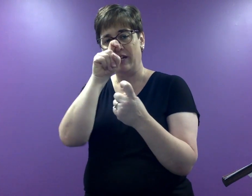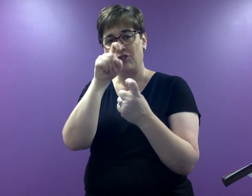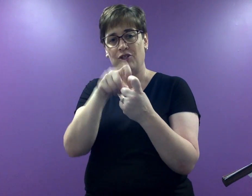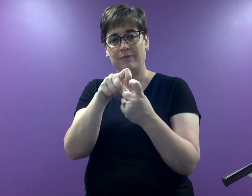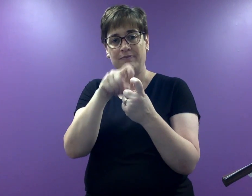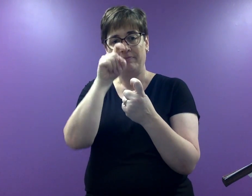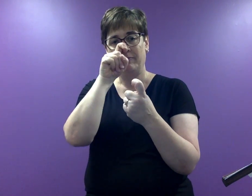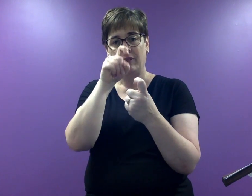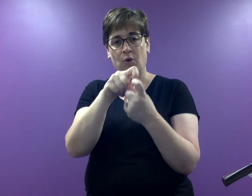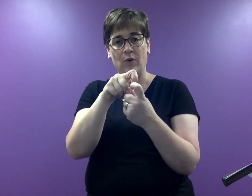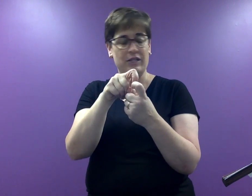witch. Which.